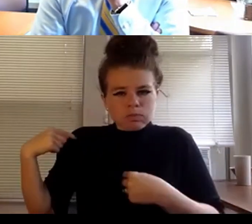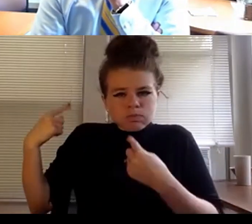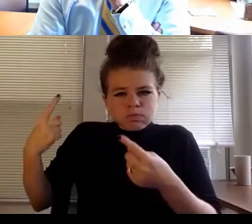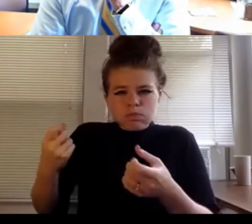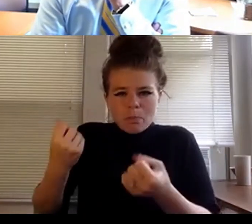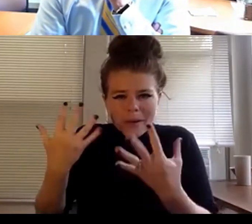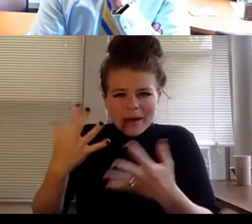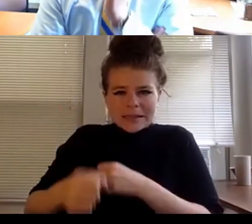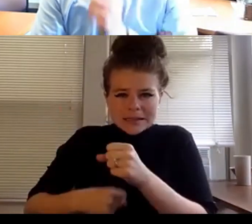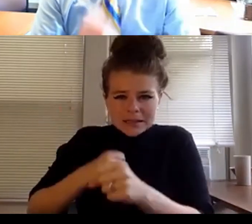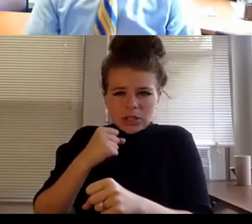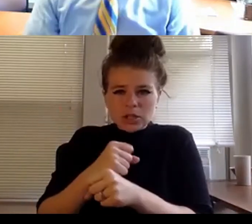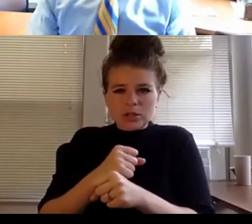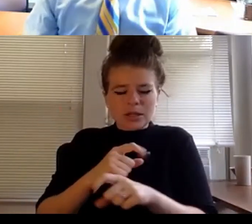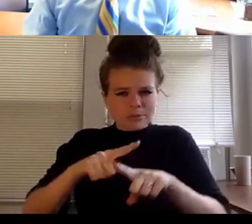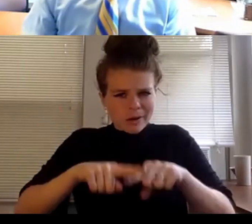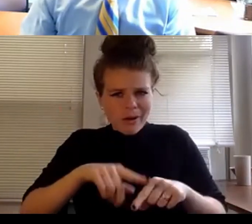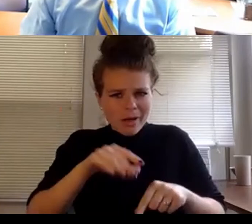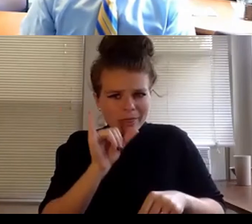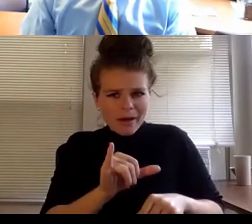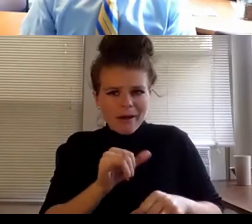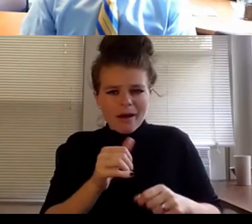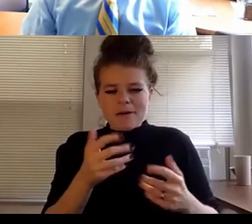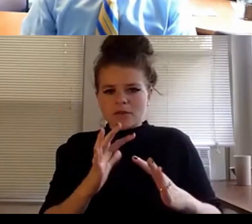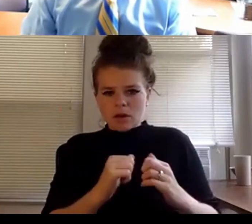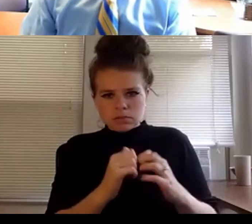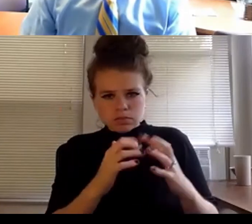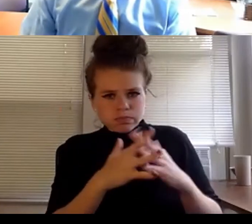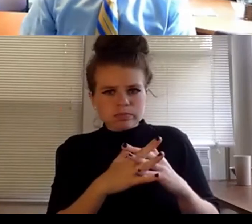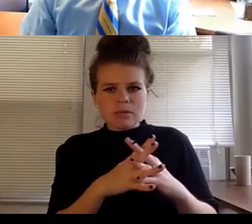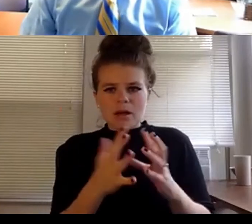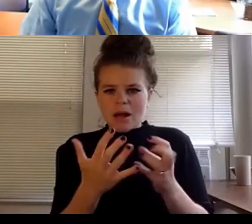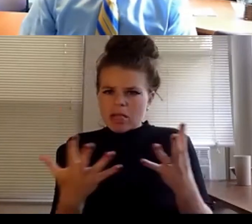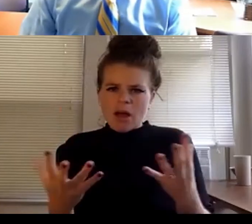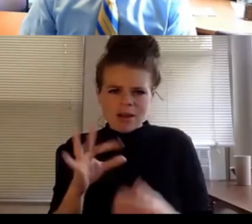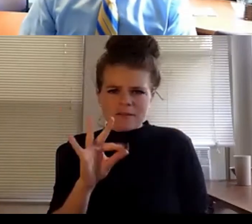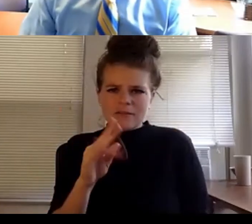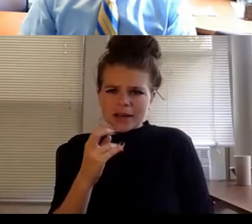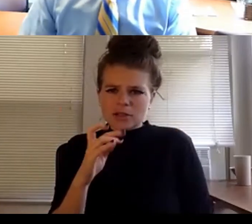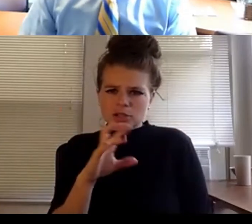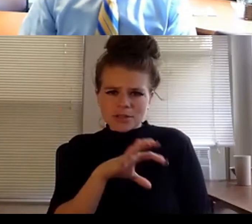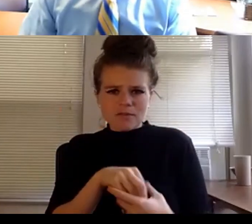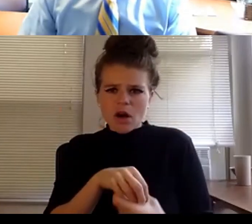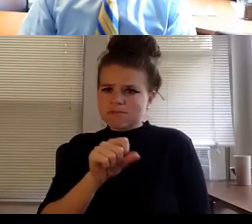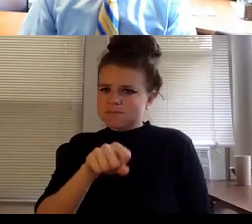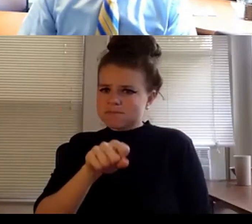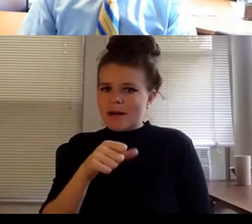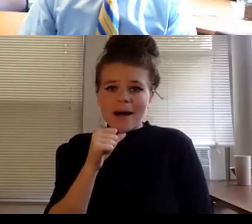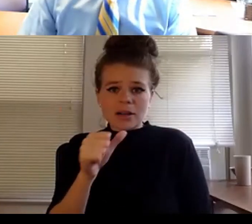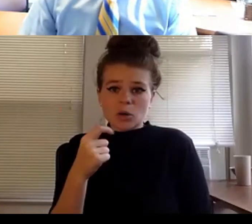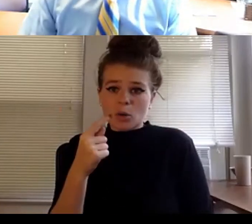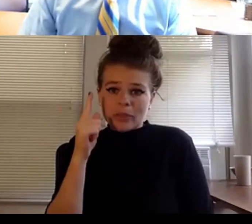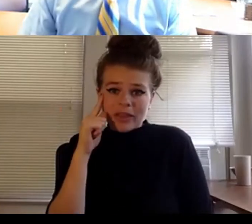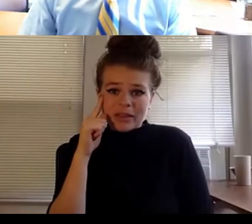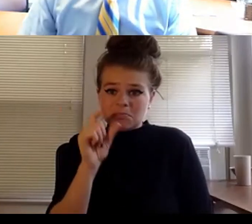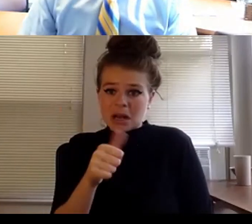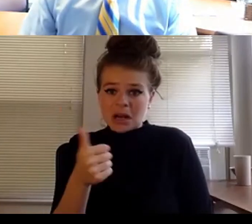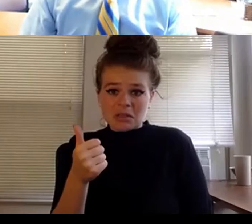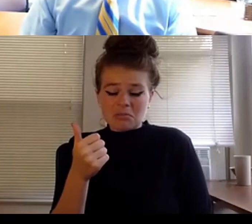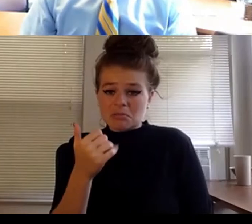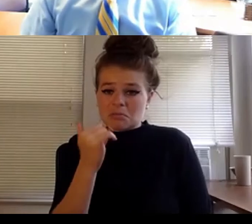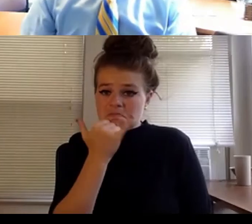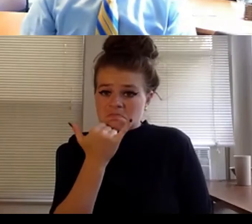what the infrastructure that was already there. It was a lot of factors that caused this, and I really don't find any fault with it.